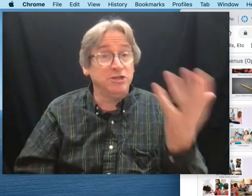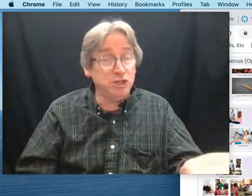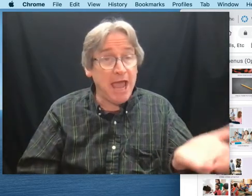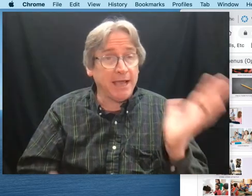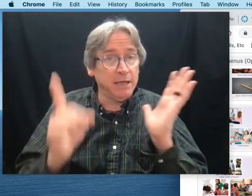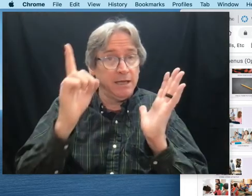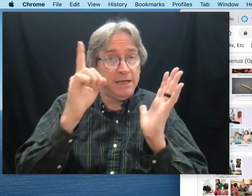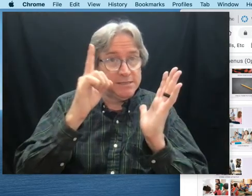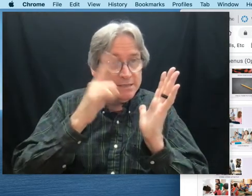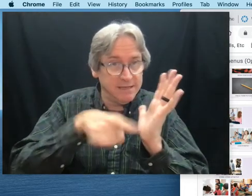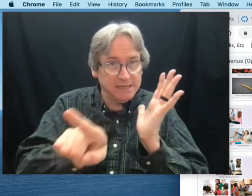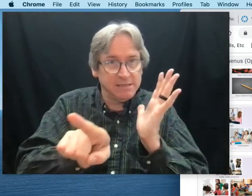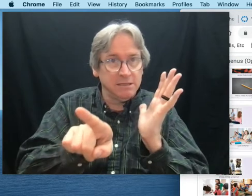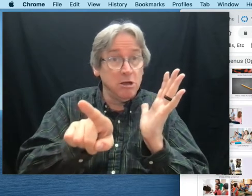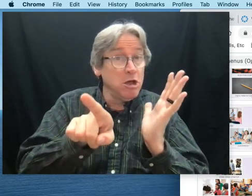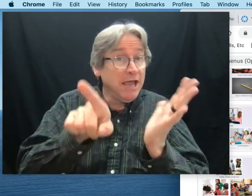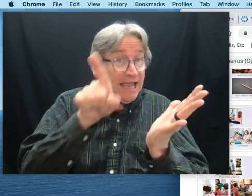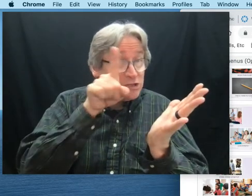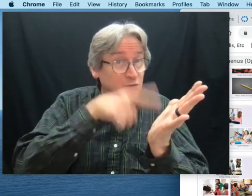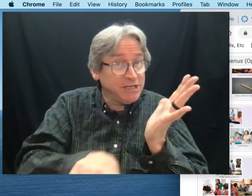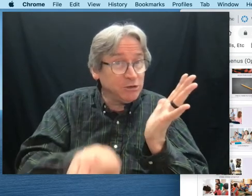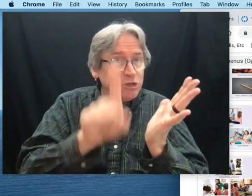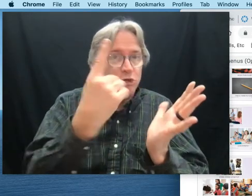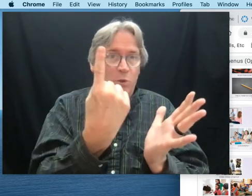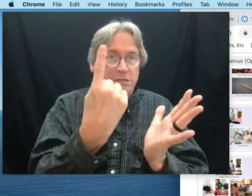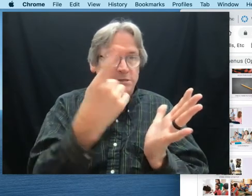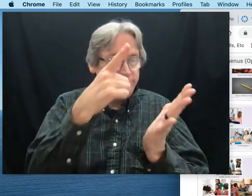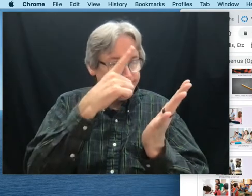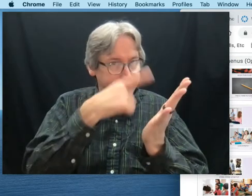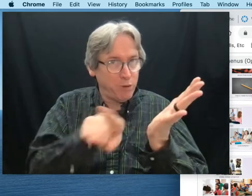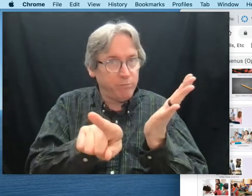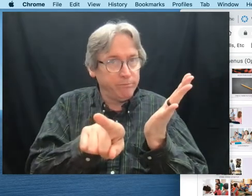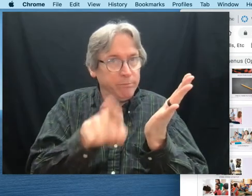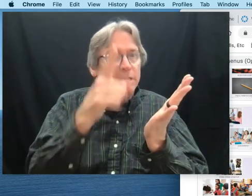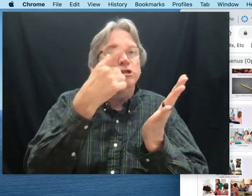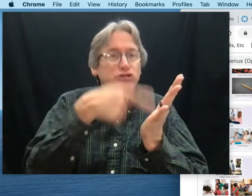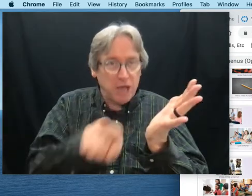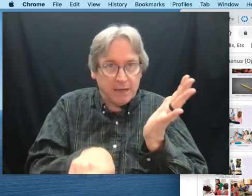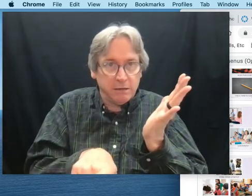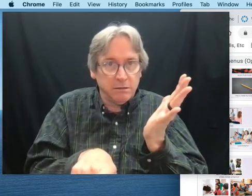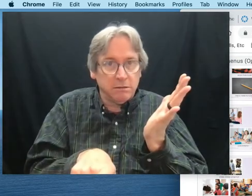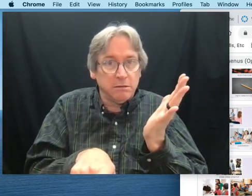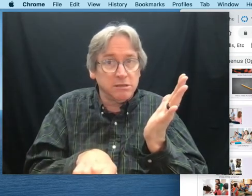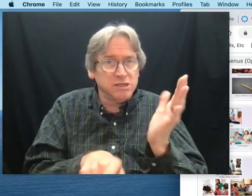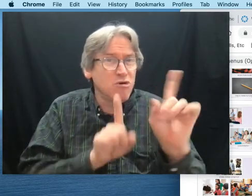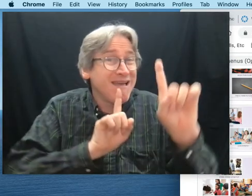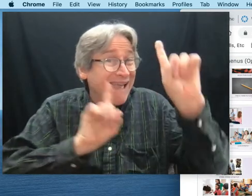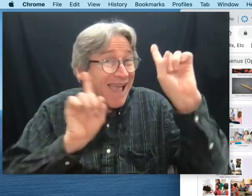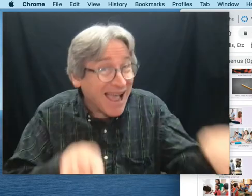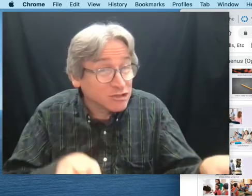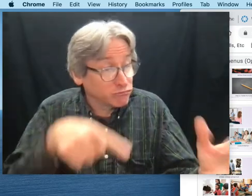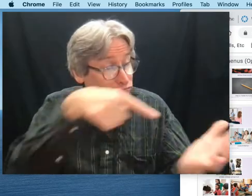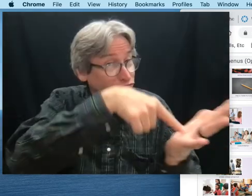And then check is this. It's research once. Check. So,